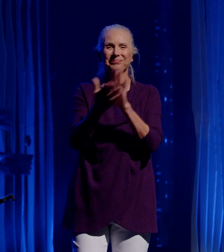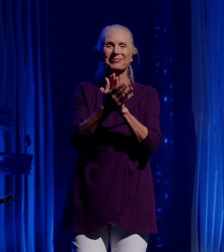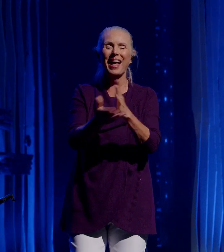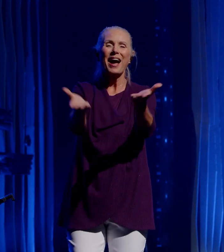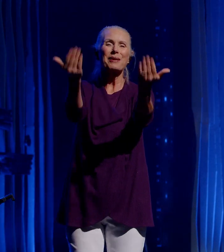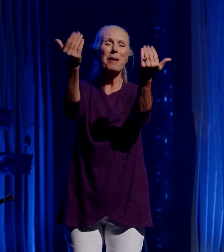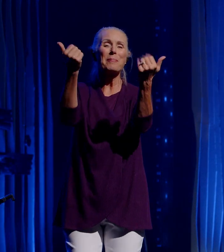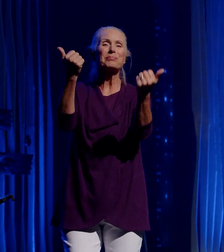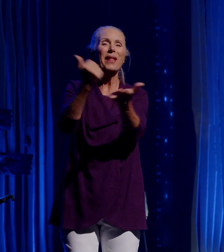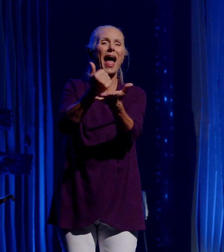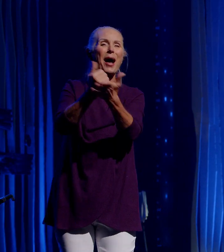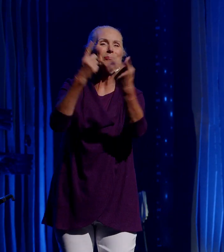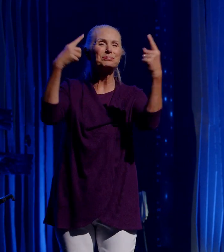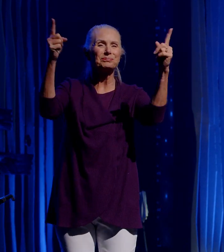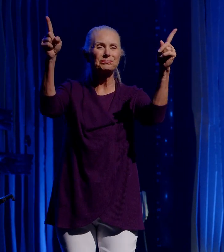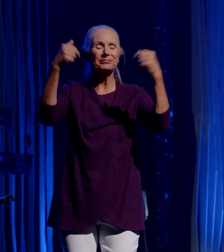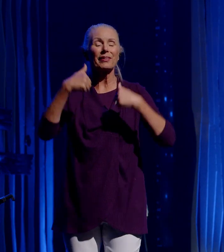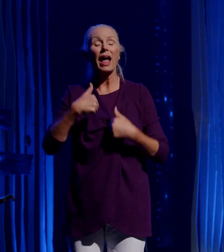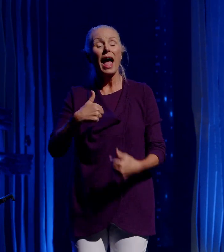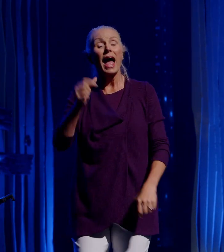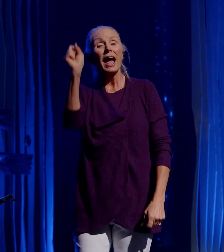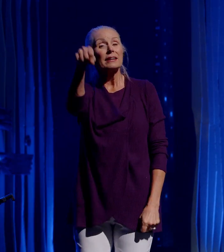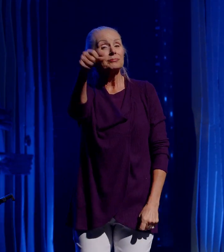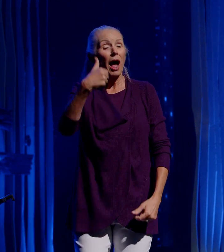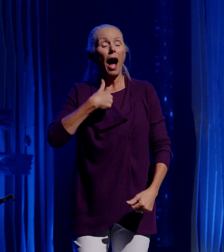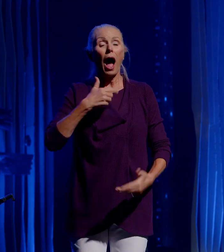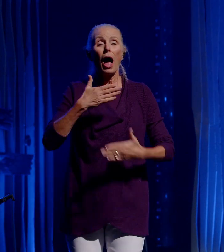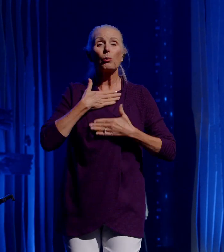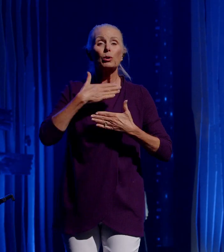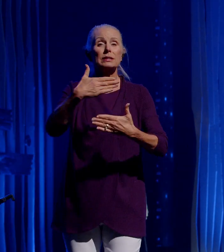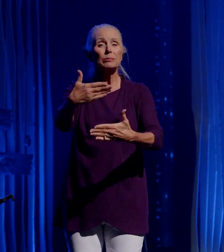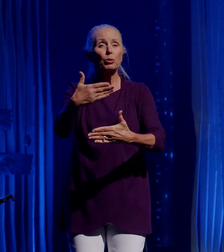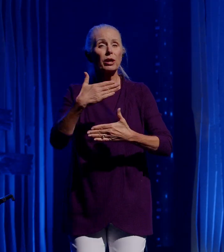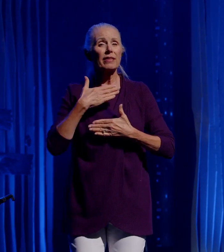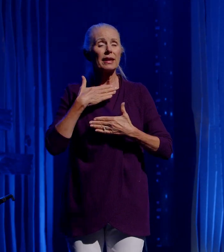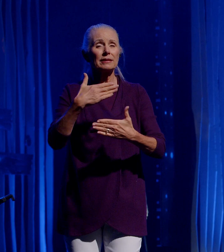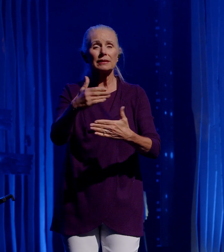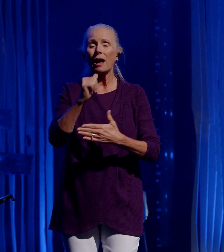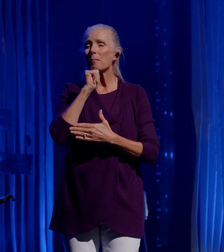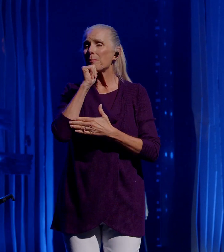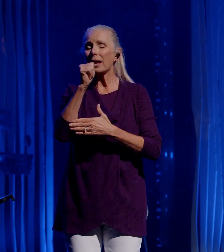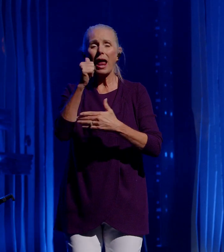Help me sing it, church. I was breathing but not